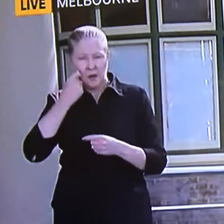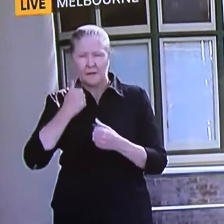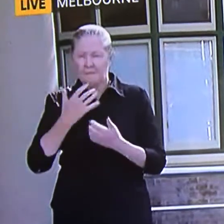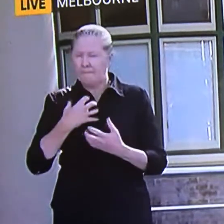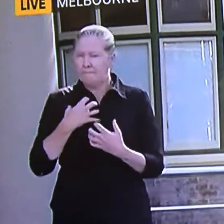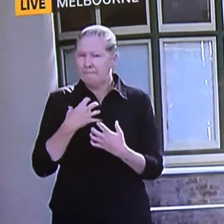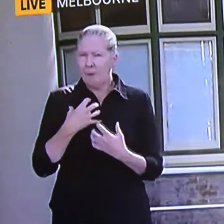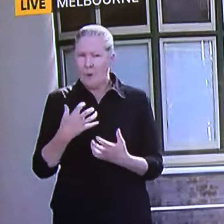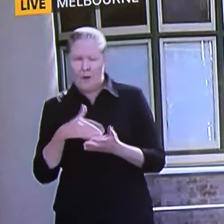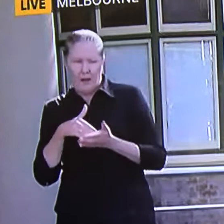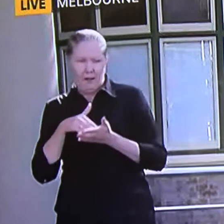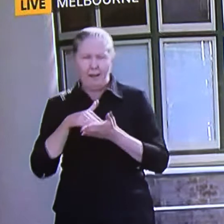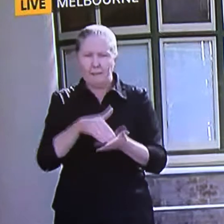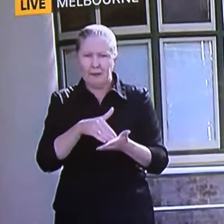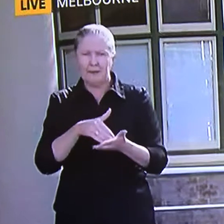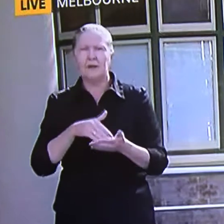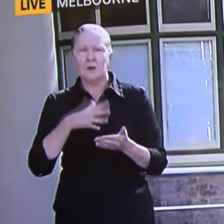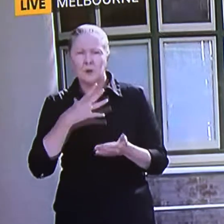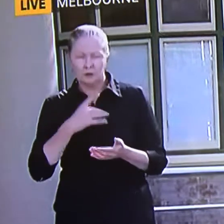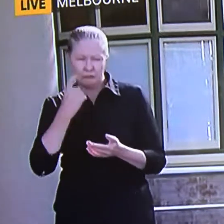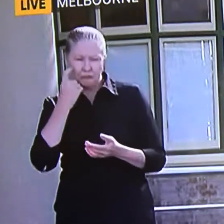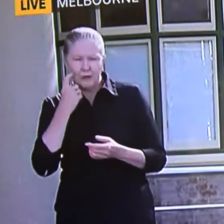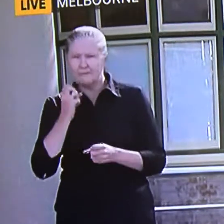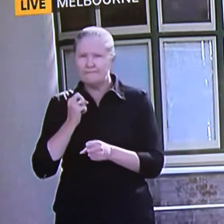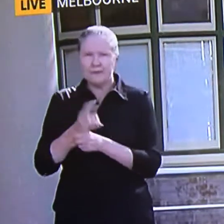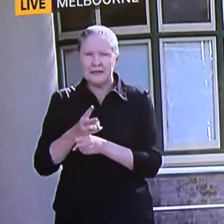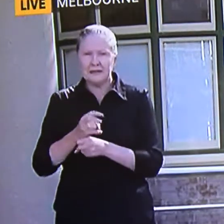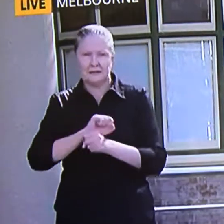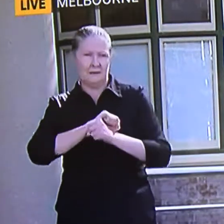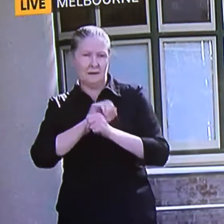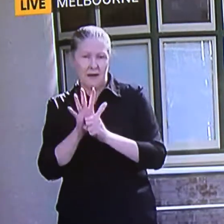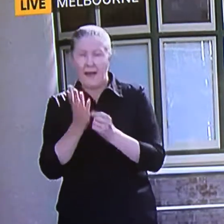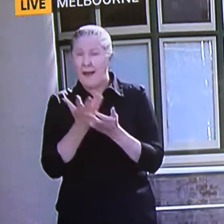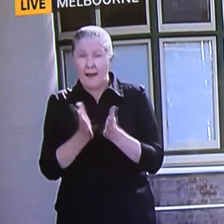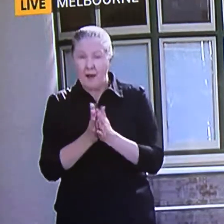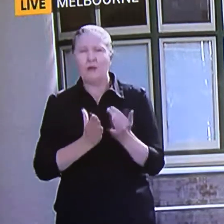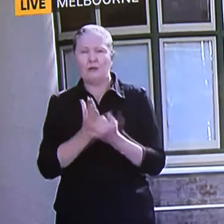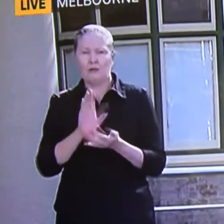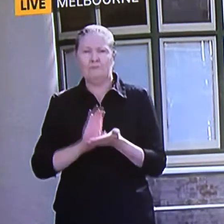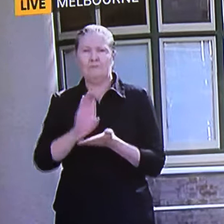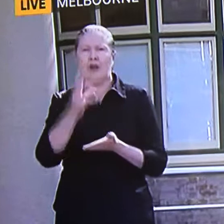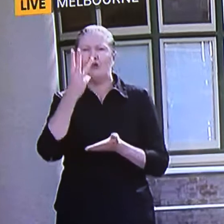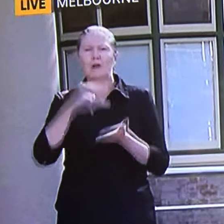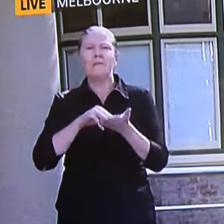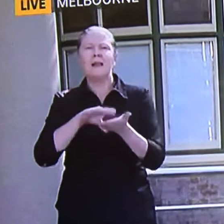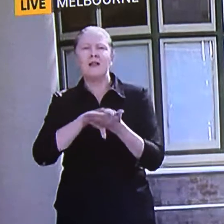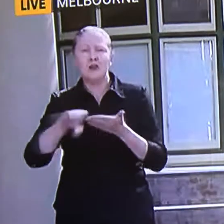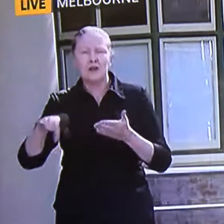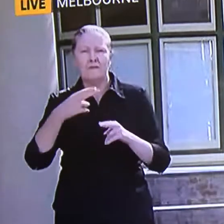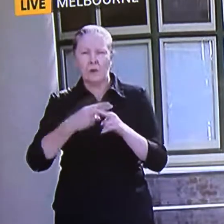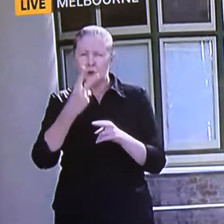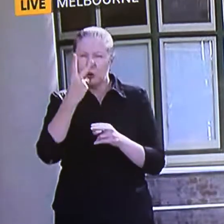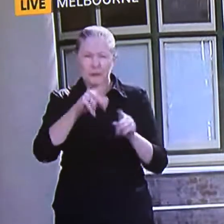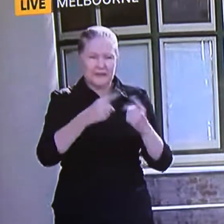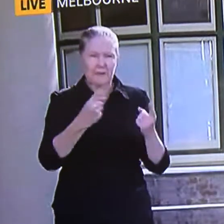capacity to help address the fight against coronavirus with $3 million in support for 2